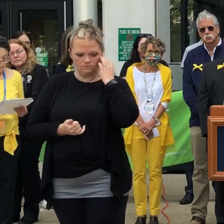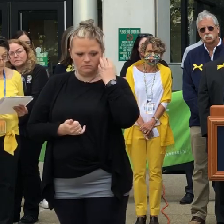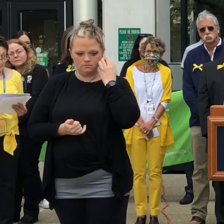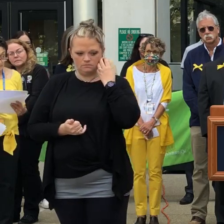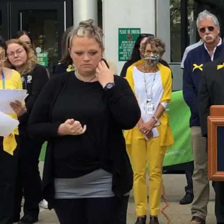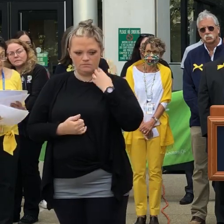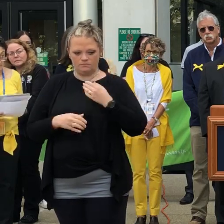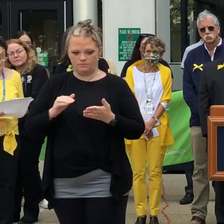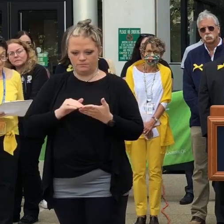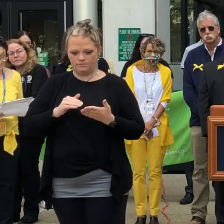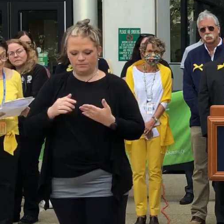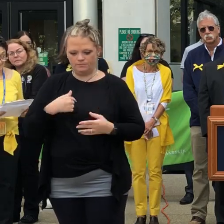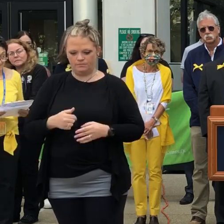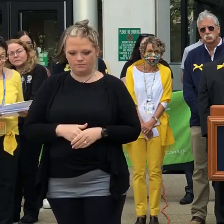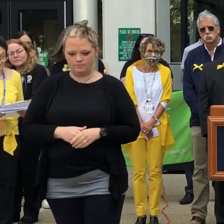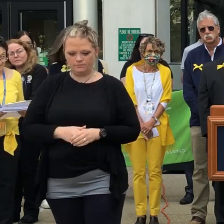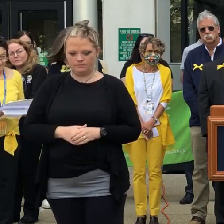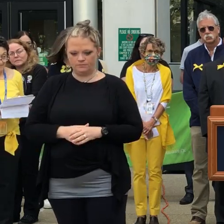excuse me a second.